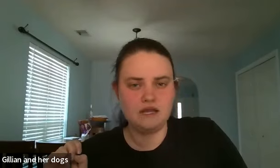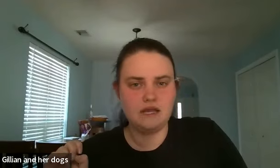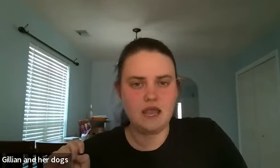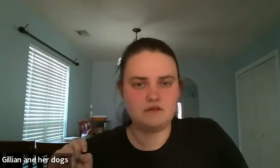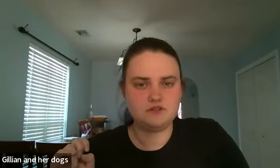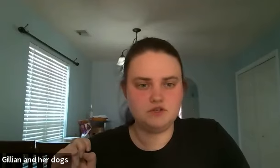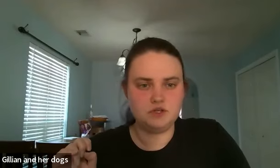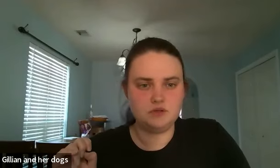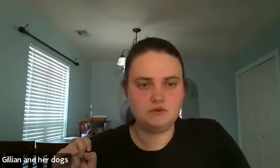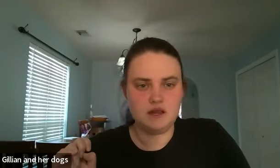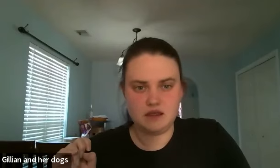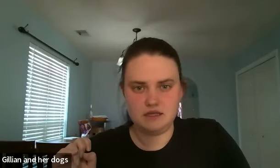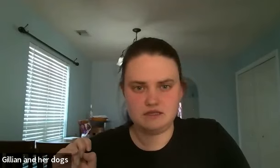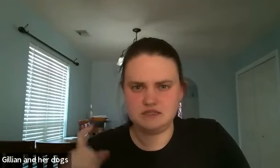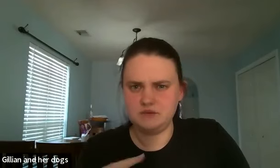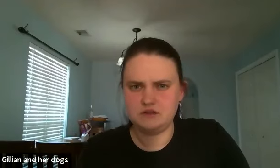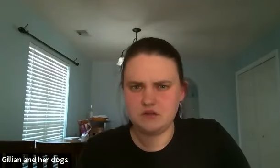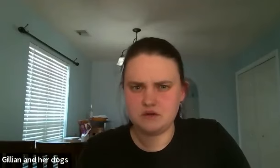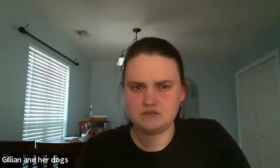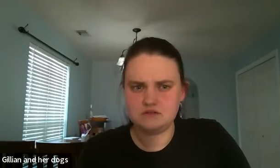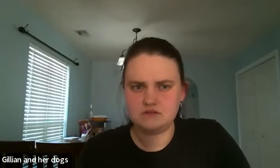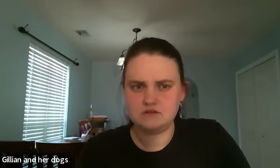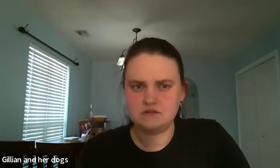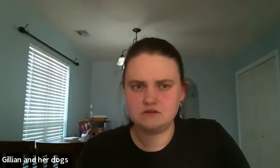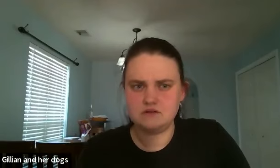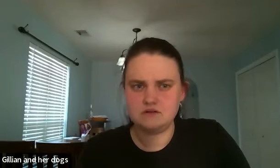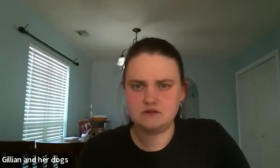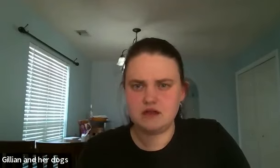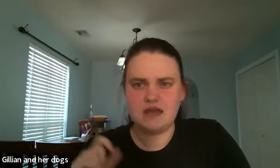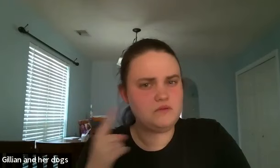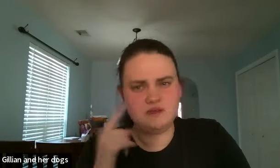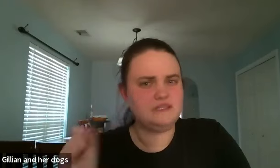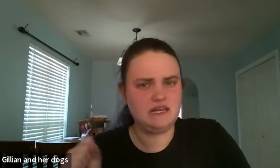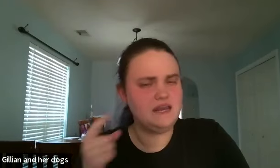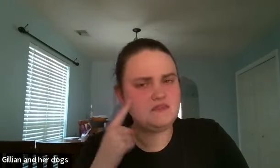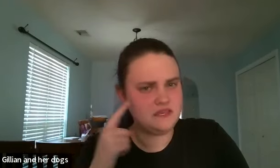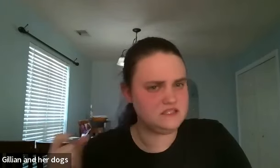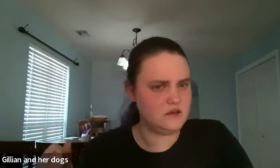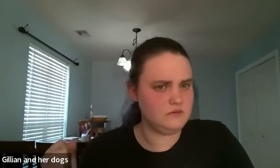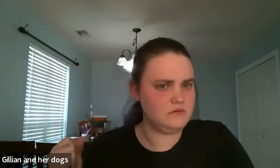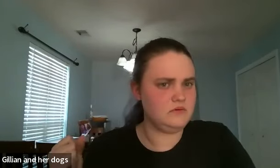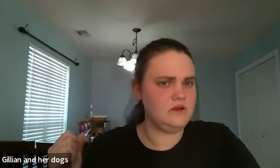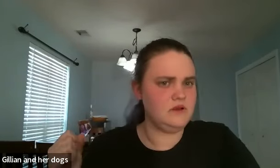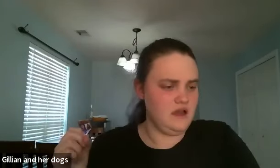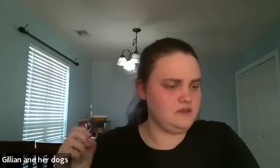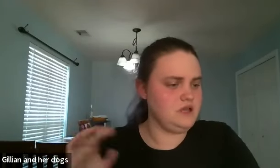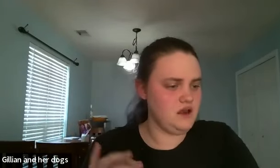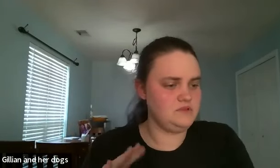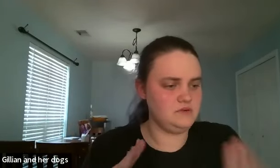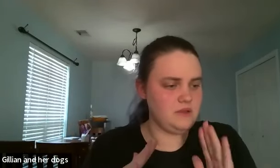morning, afternoon, night? Did we do those? I don't think we did. I didn't think so. I think we got up to